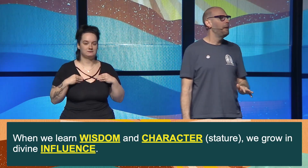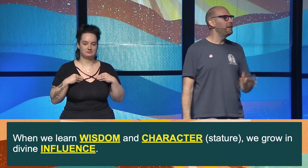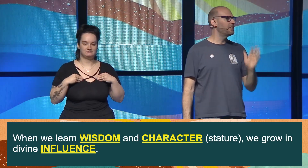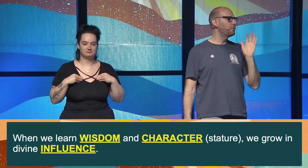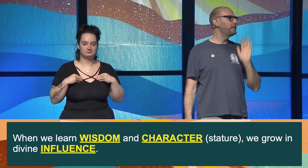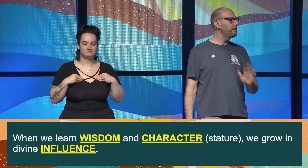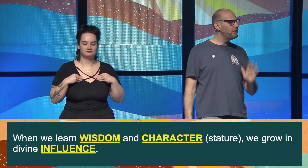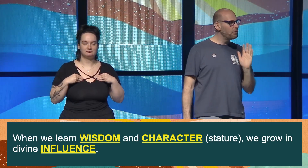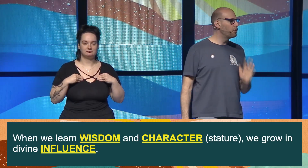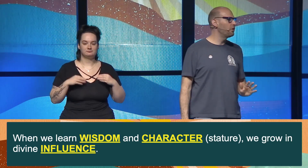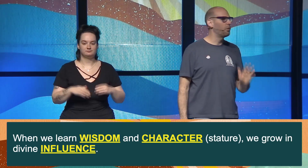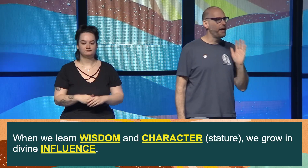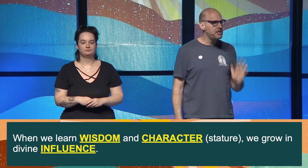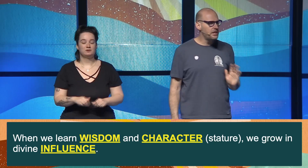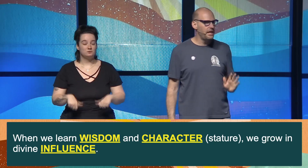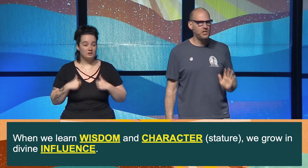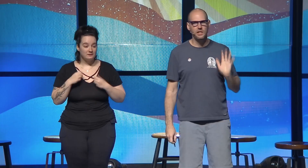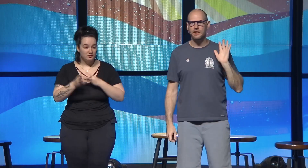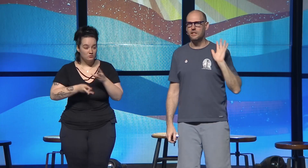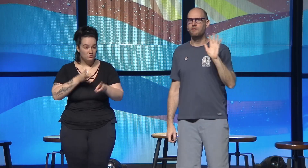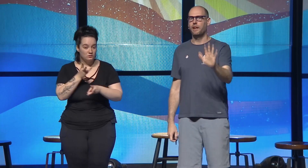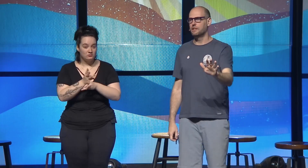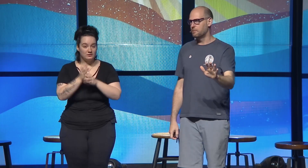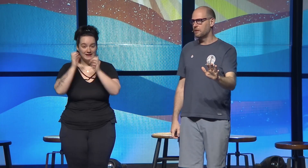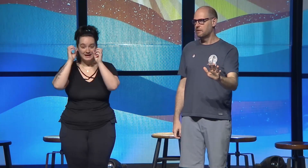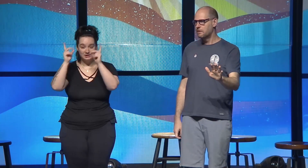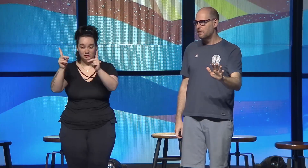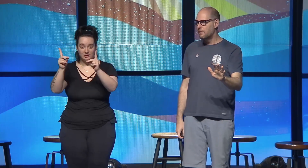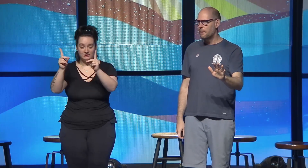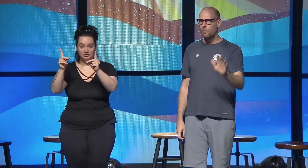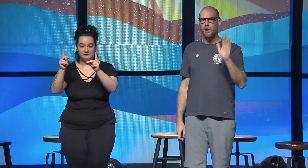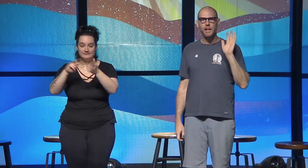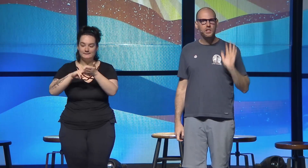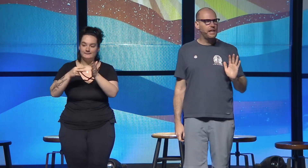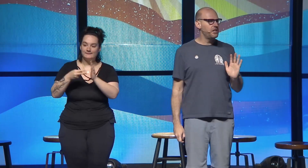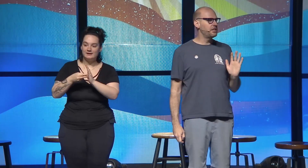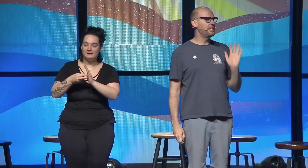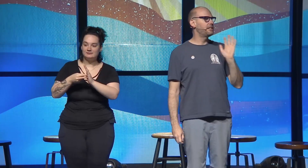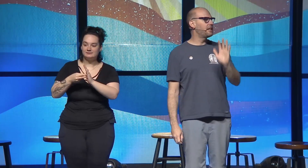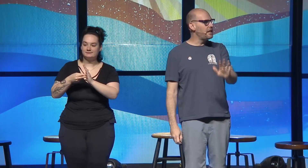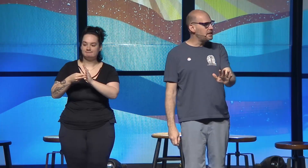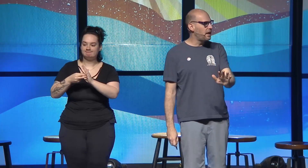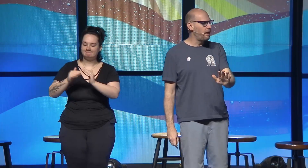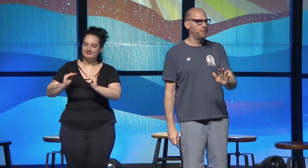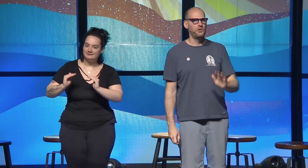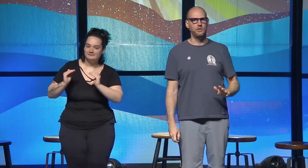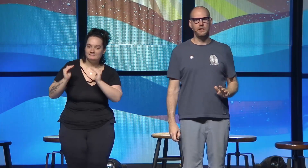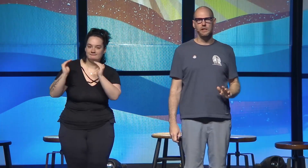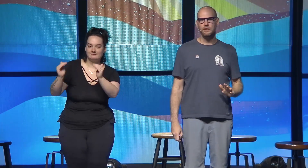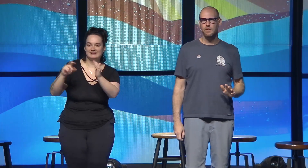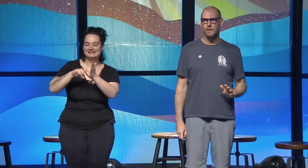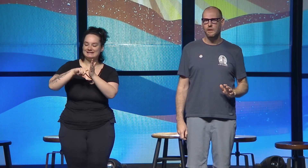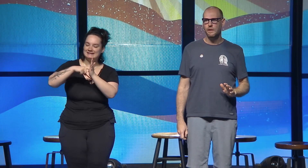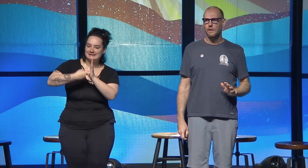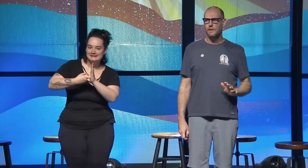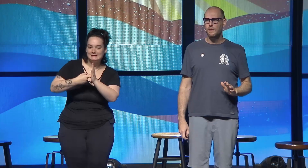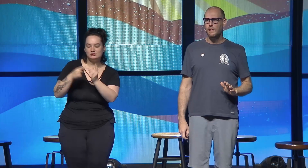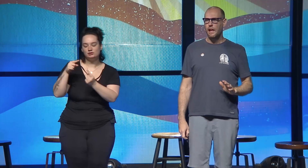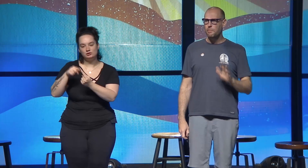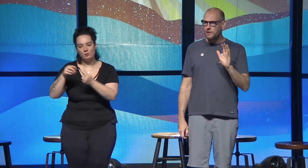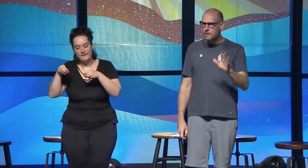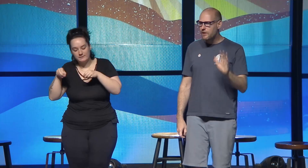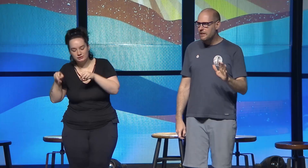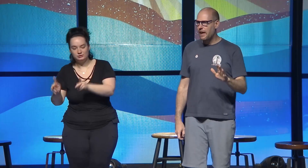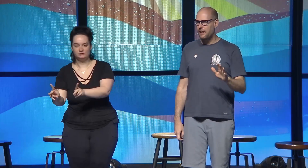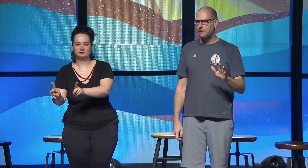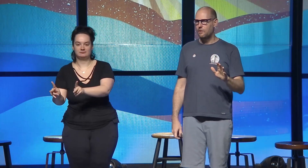opportunity, because we live in a world where education is advancement, where education is the key to opportunity.